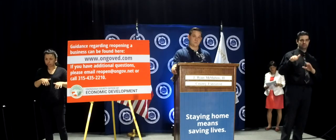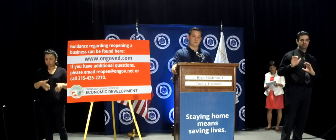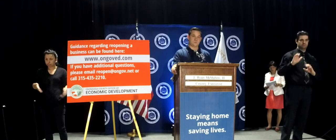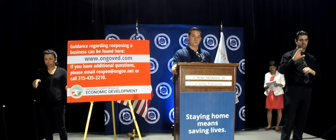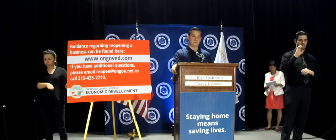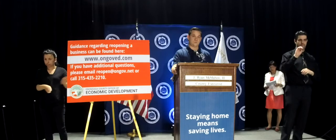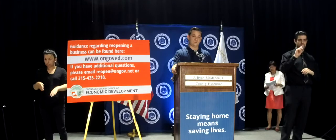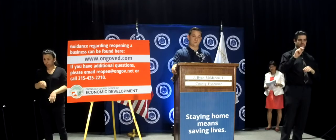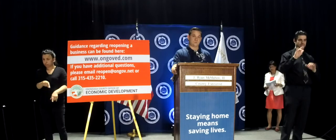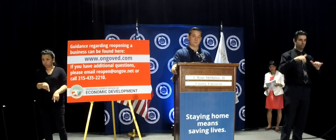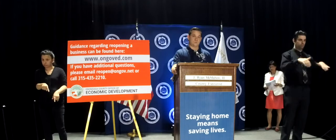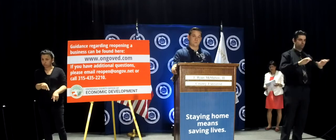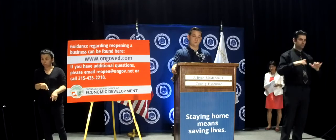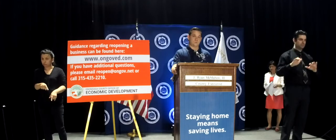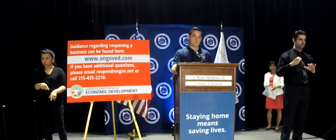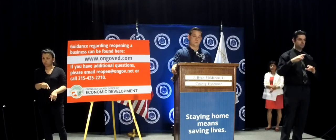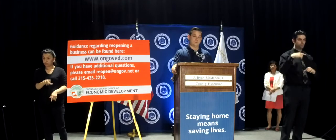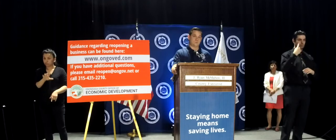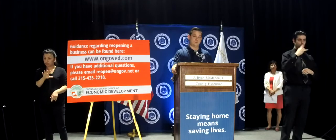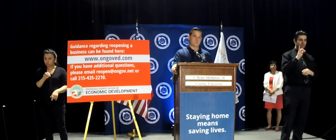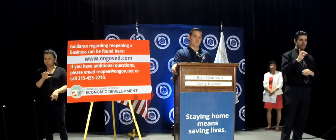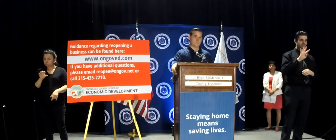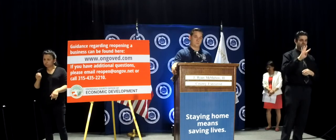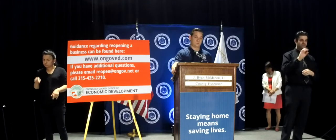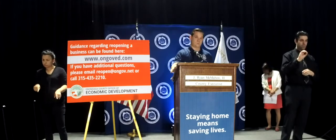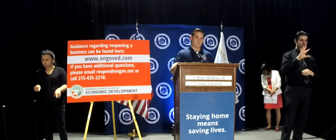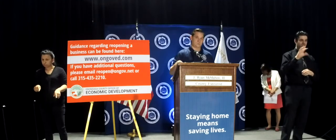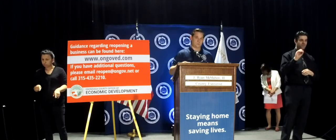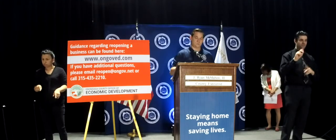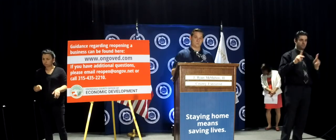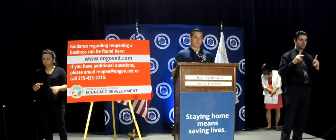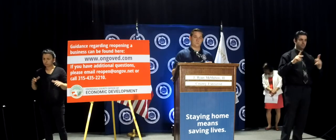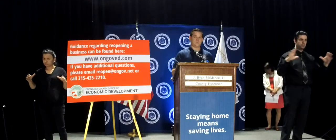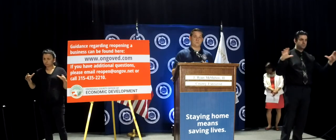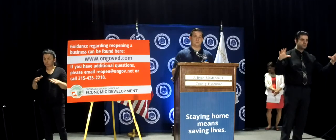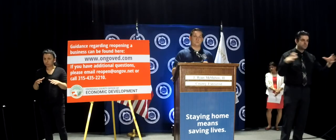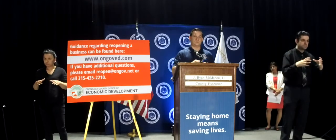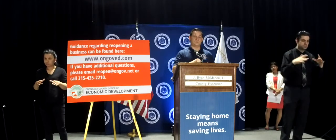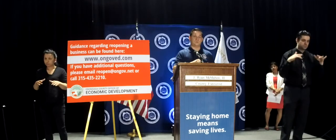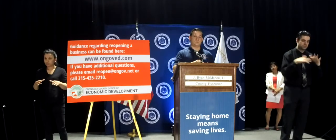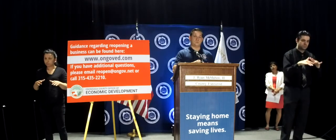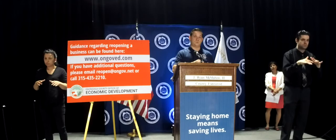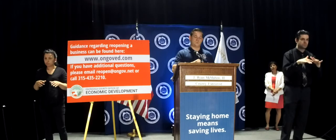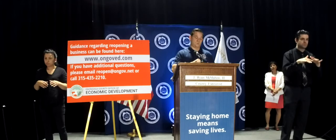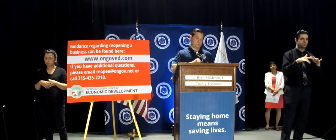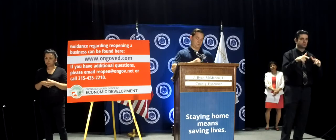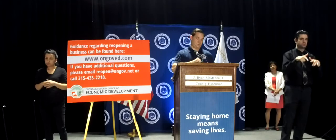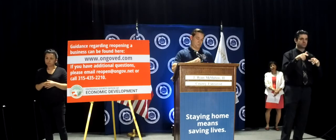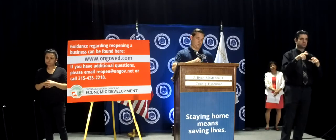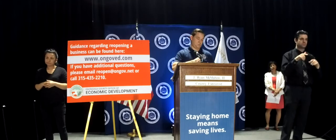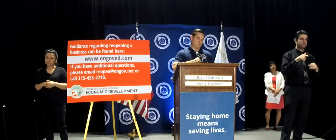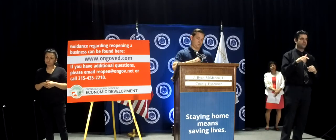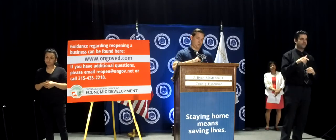40 or 50 so people very close together. You had mentioned the 53% is now